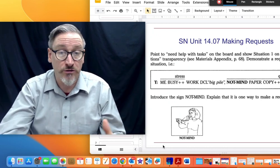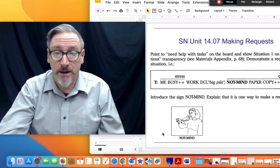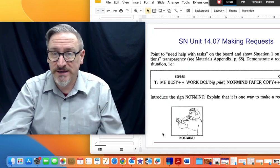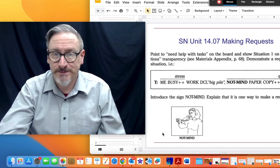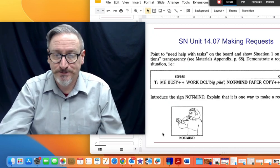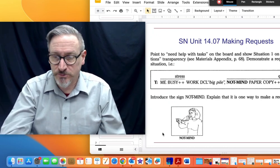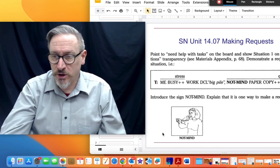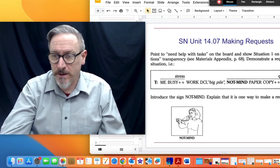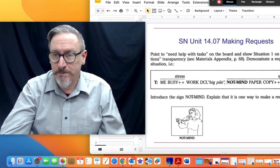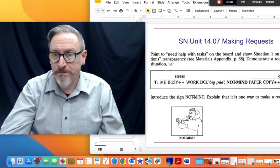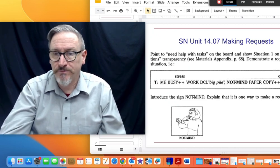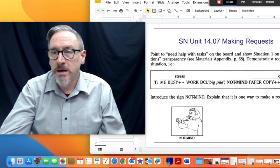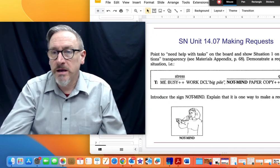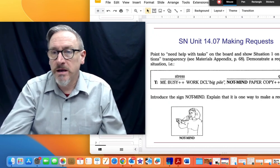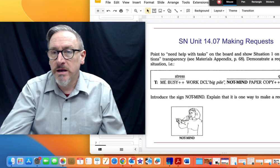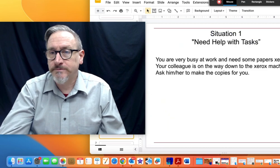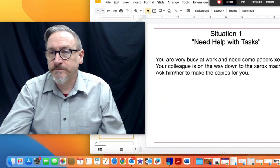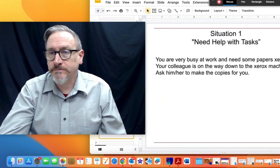100 copies. Okay.